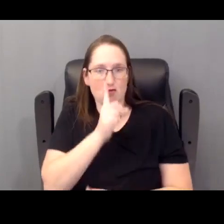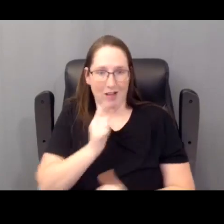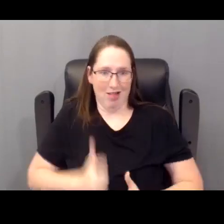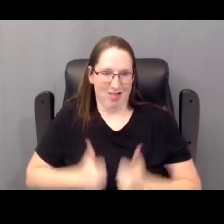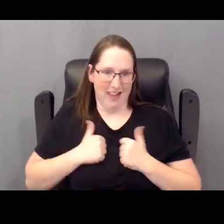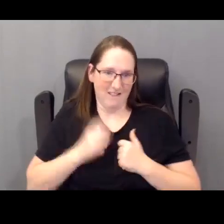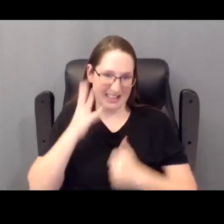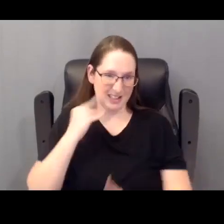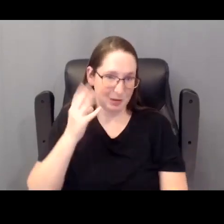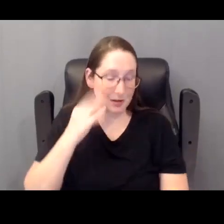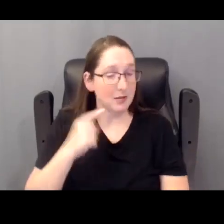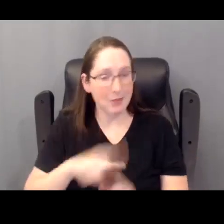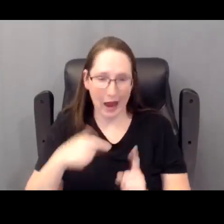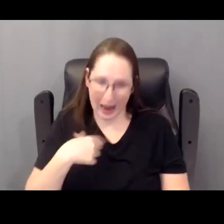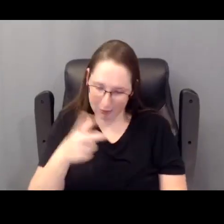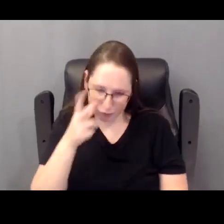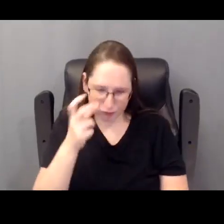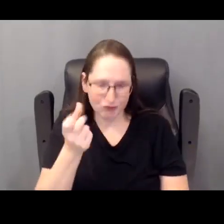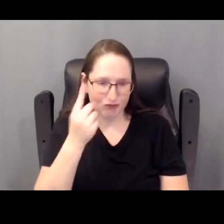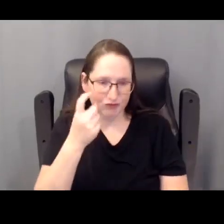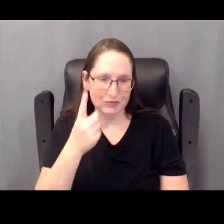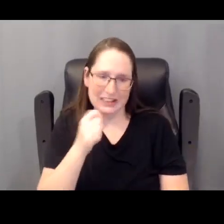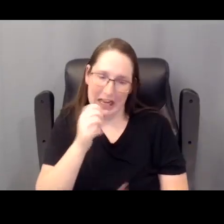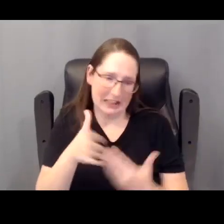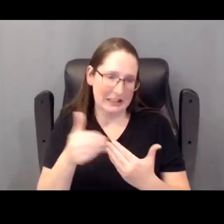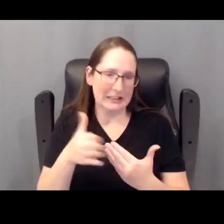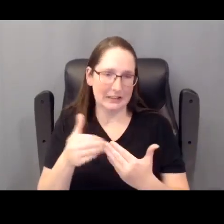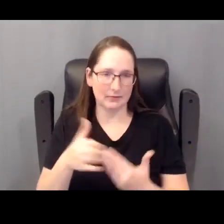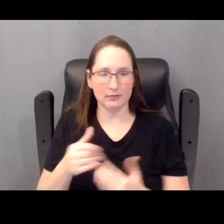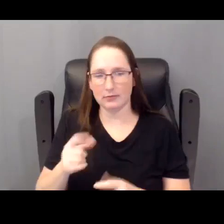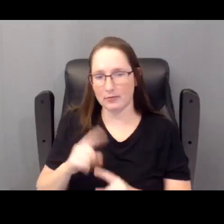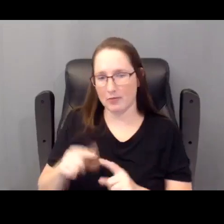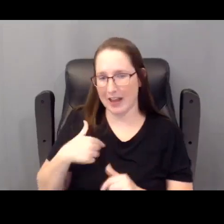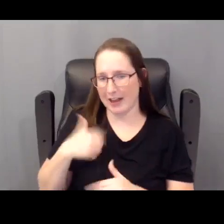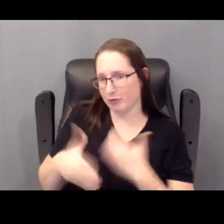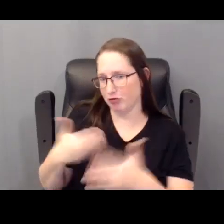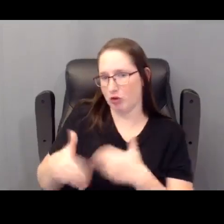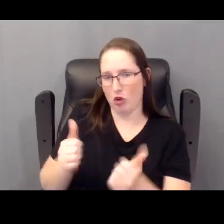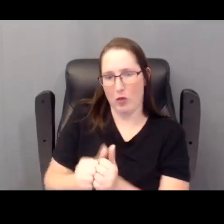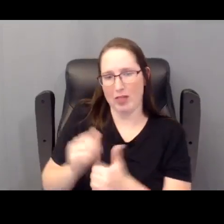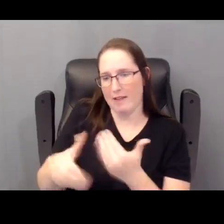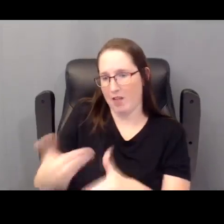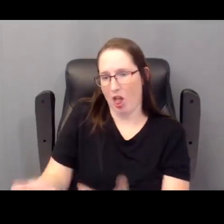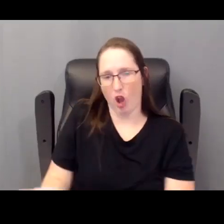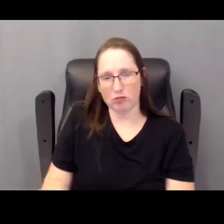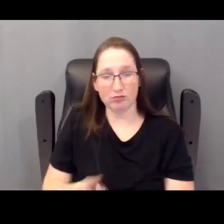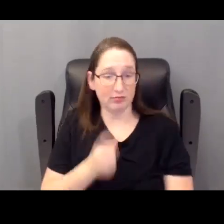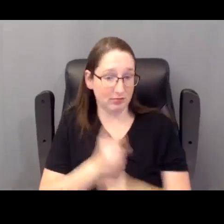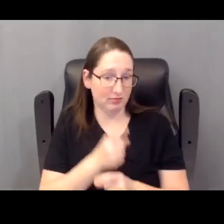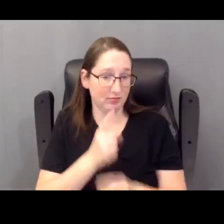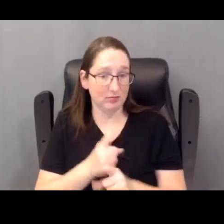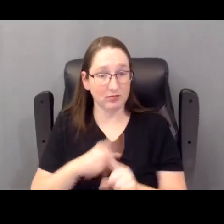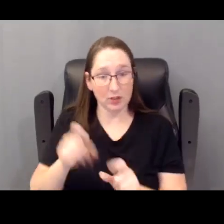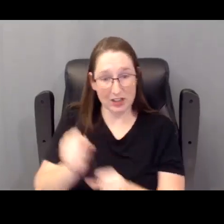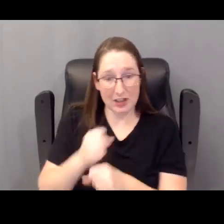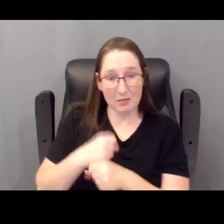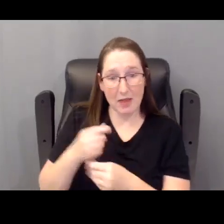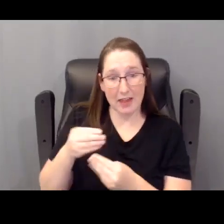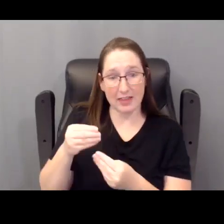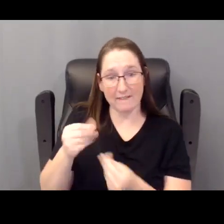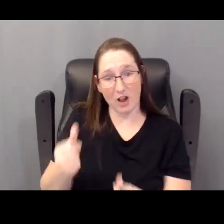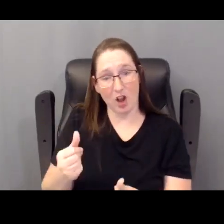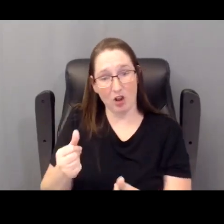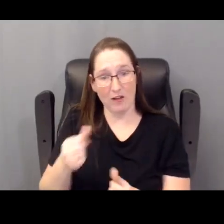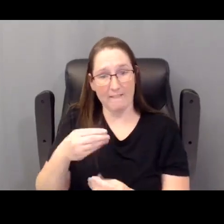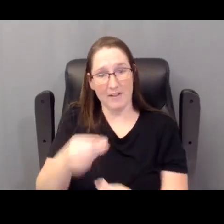experience, but I hear you. Yeah. That's not easy. Yeah, but I just got to go with the flow. Yeah, but you can make the flow kind of flow